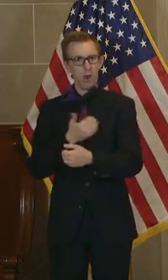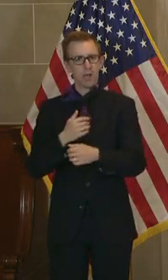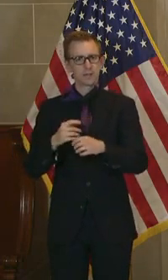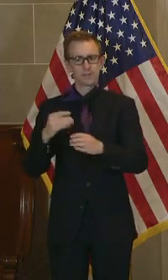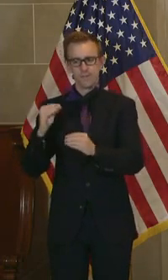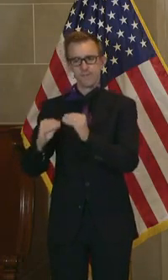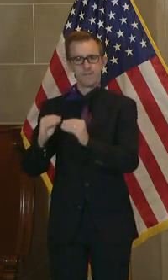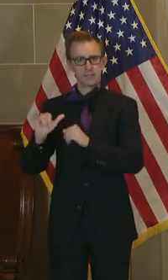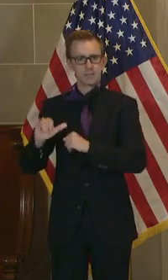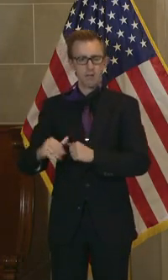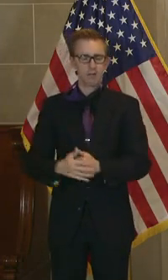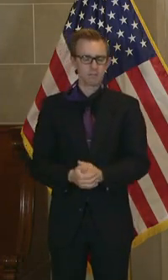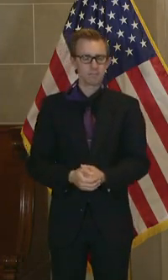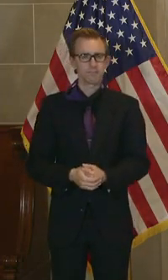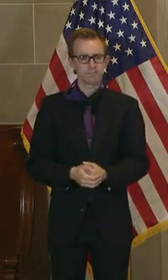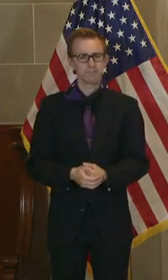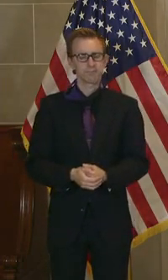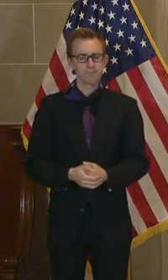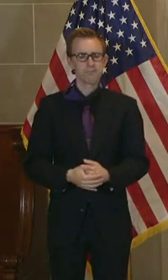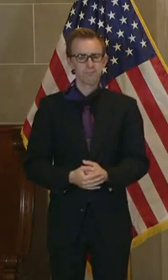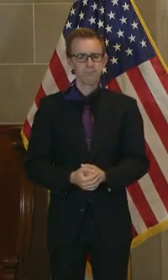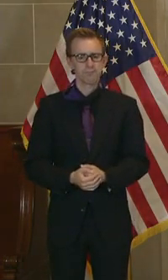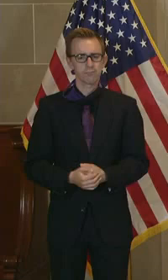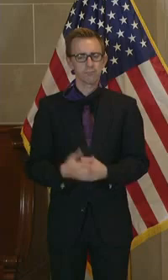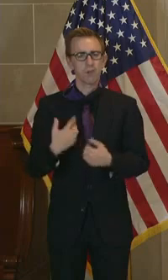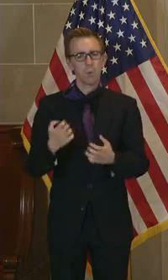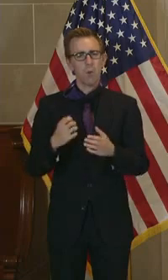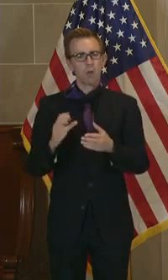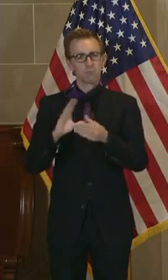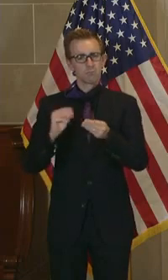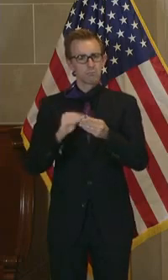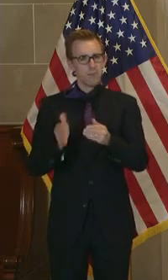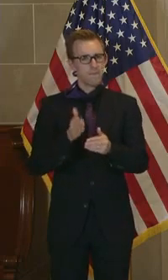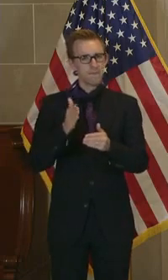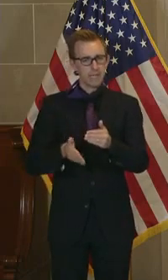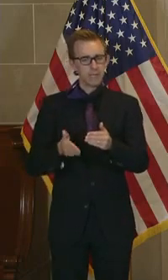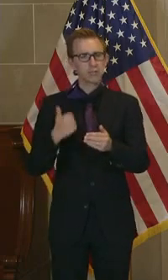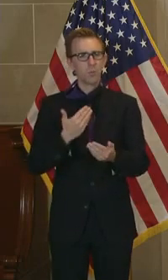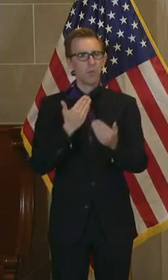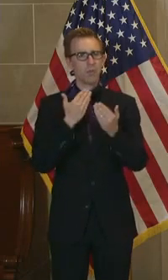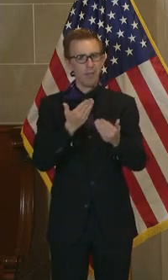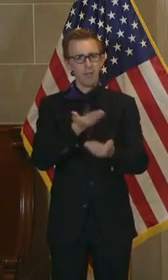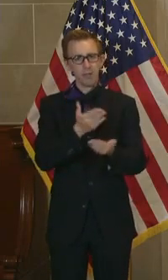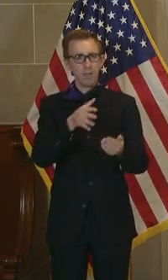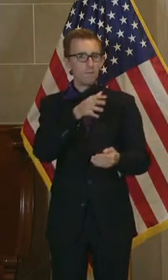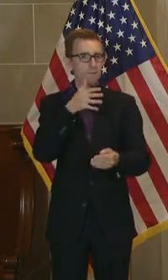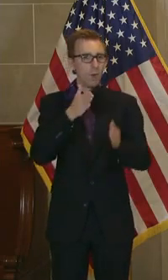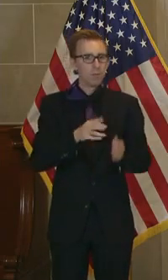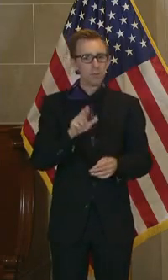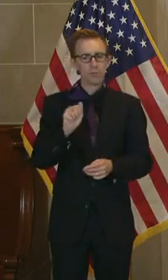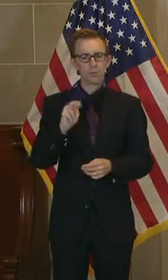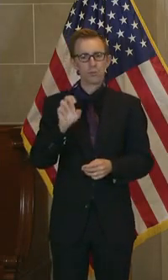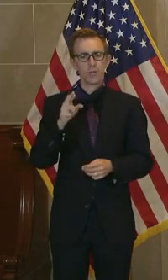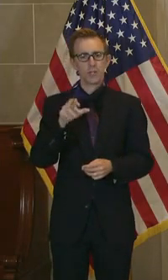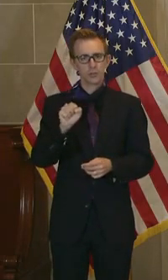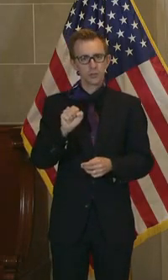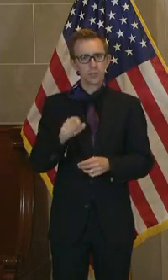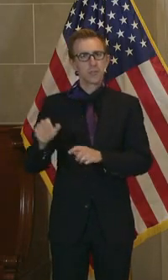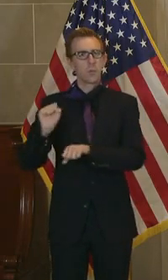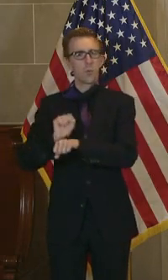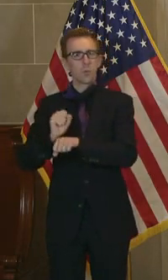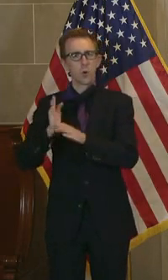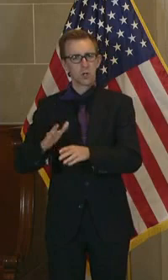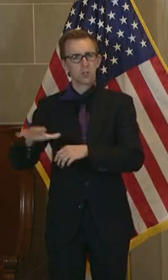positive results for our food supply. I want to end today by thanking our farmers, our ranchers, and especially our essential workers all